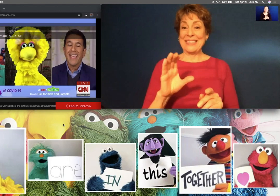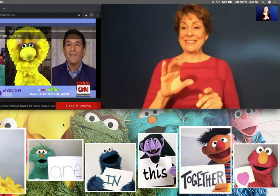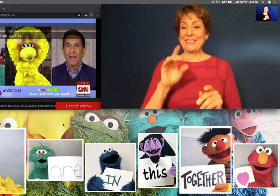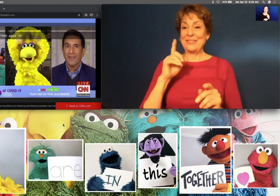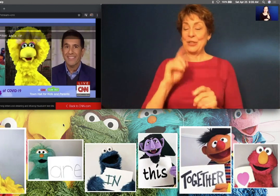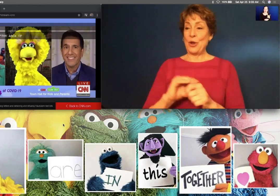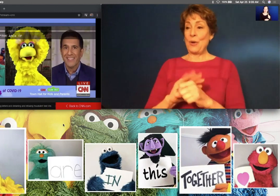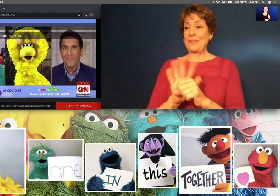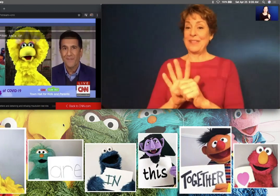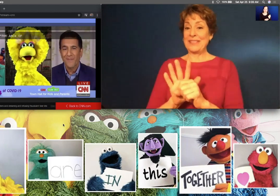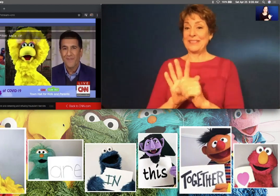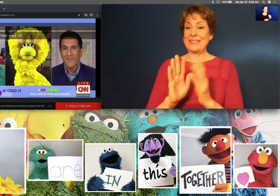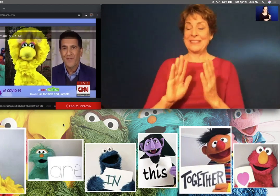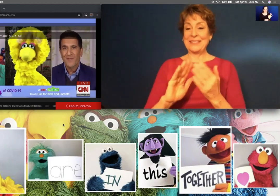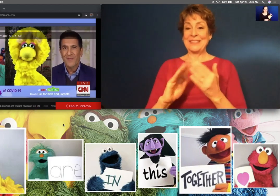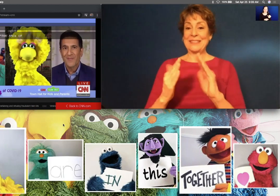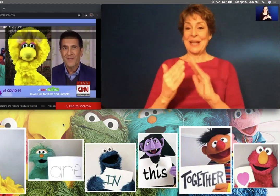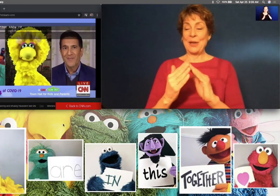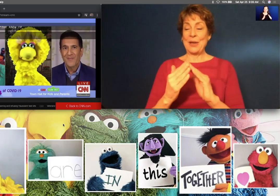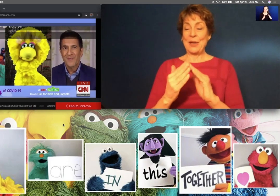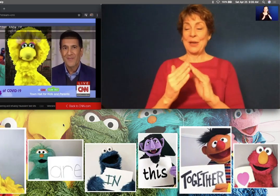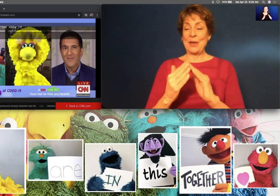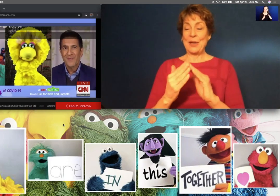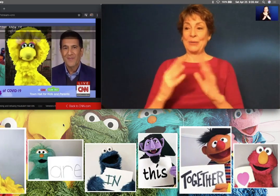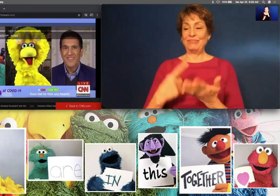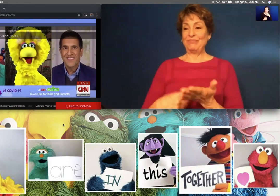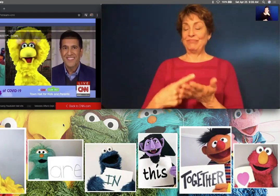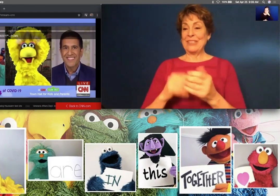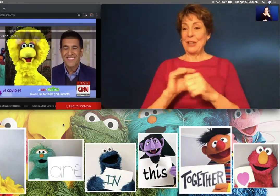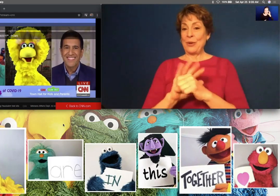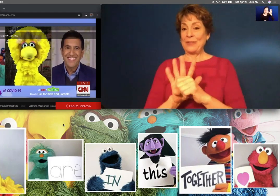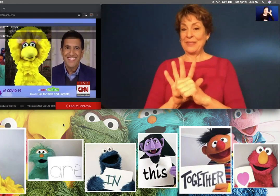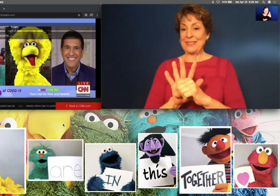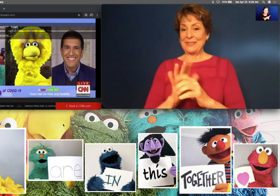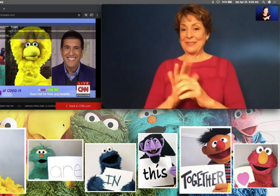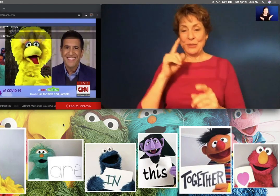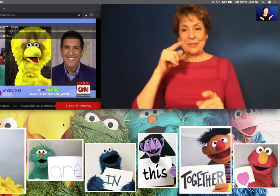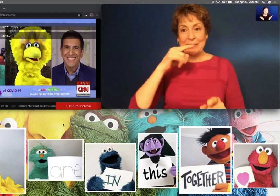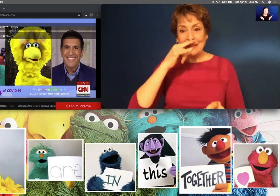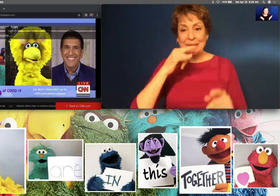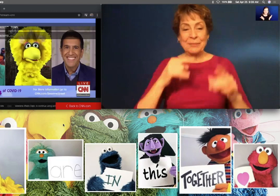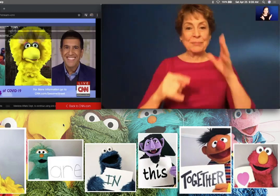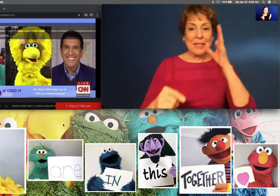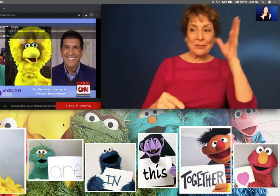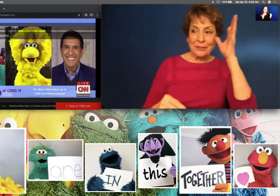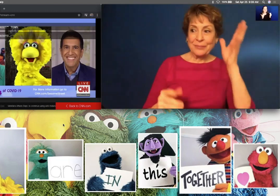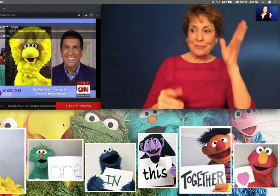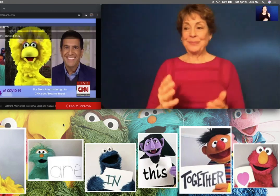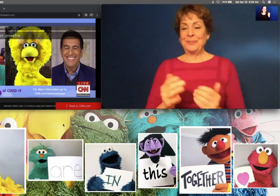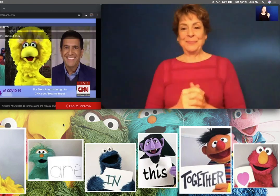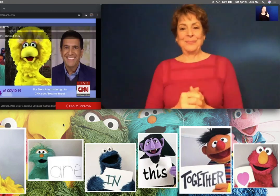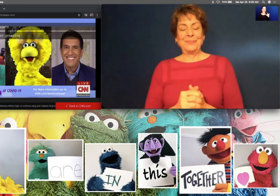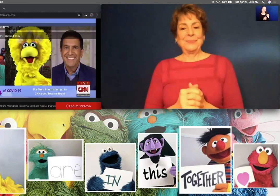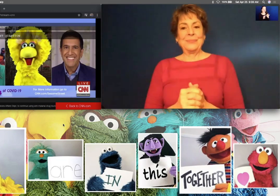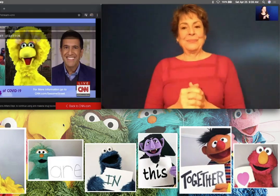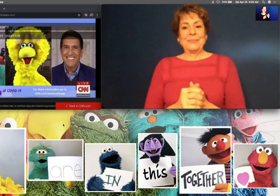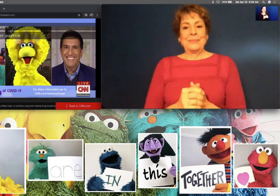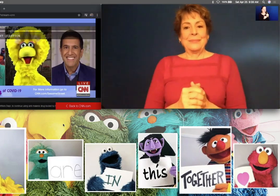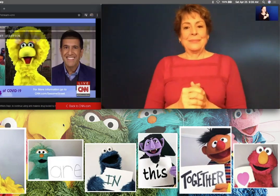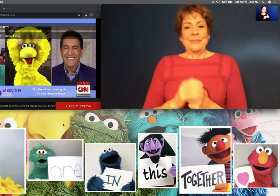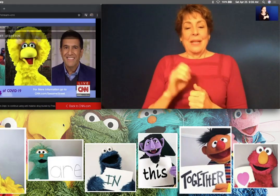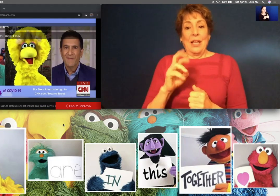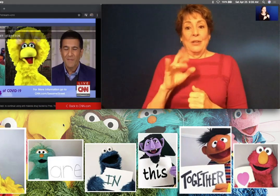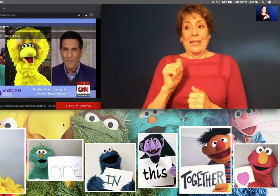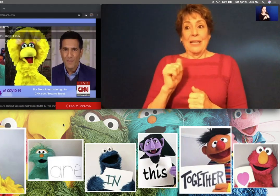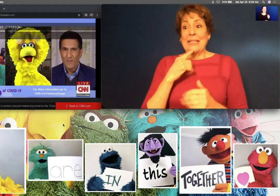Welcome back to the ABCs of COVID-19, a CNN and Sesame Street Town Hall for kids and parents. Big Bird, this next question is